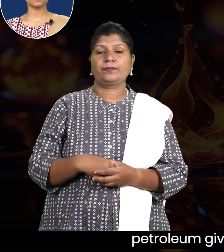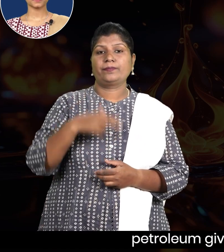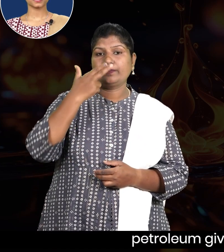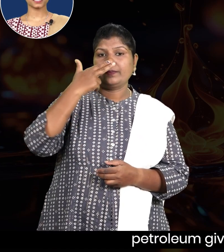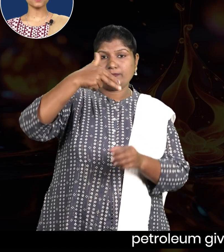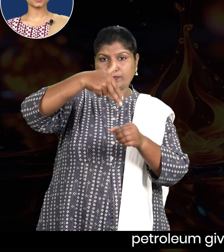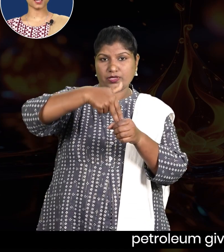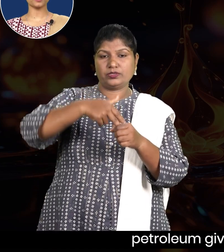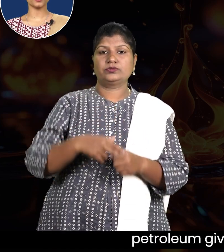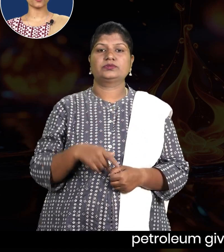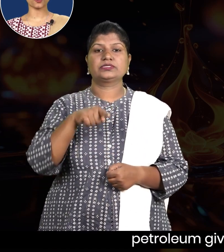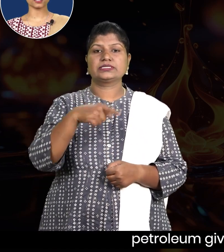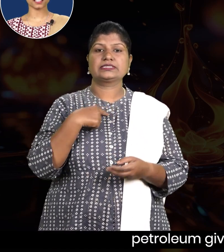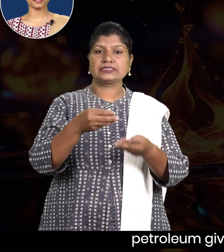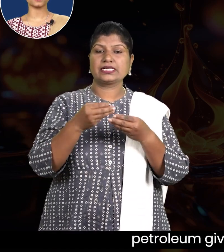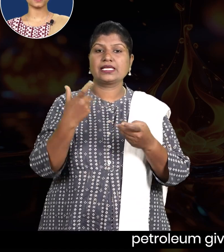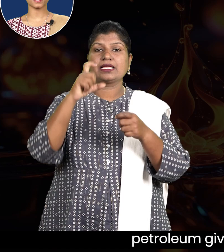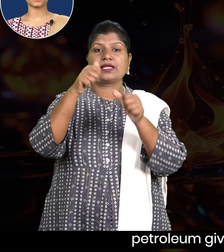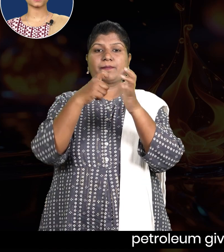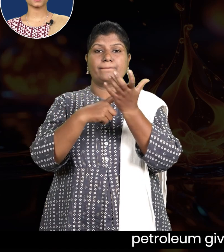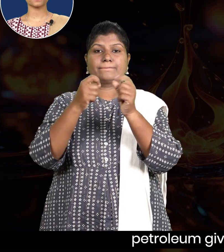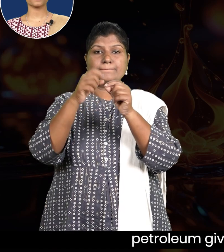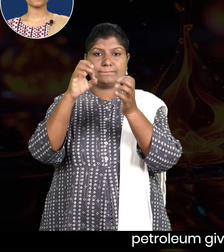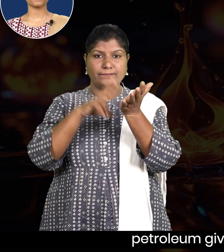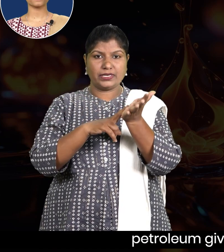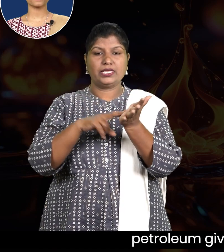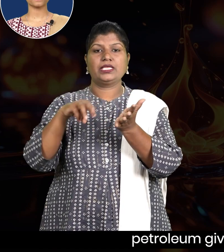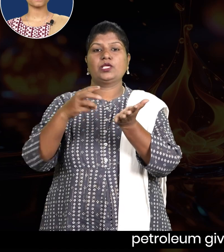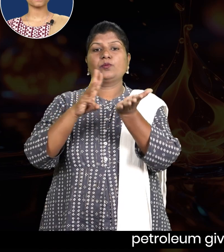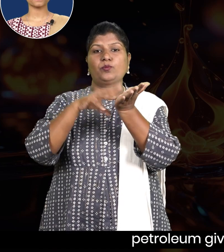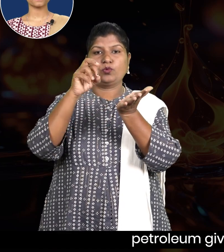petroleum gives carbon monoxide gas.